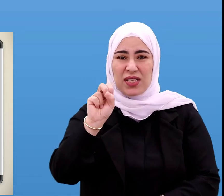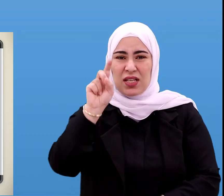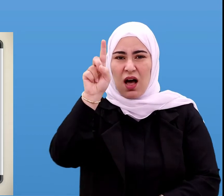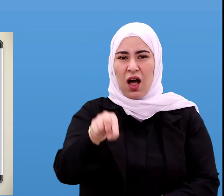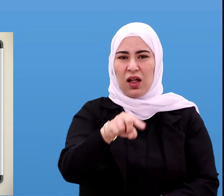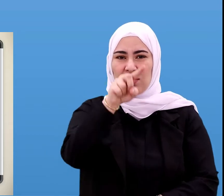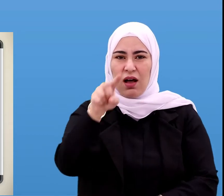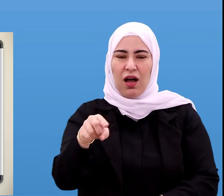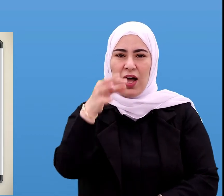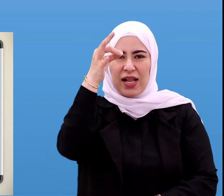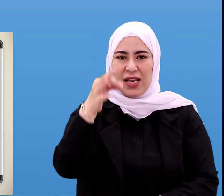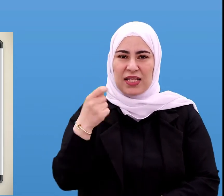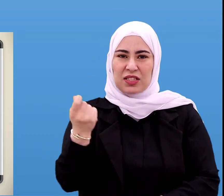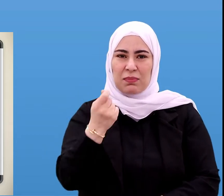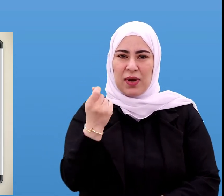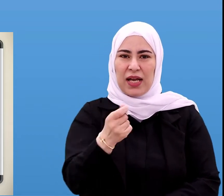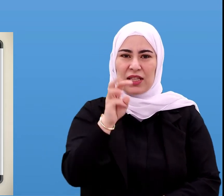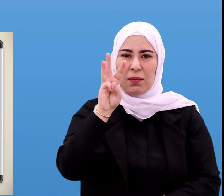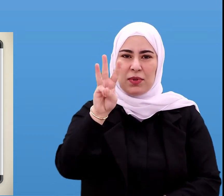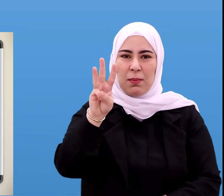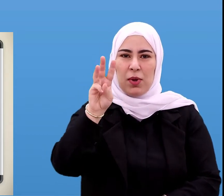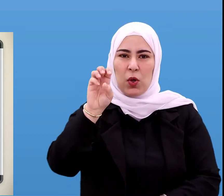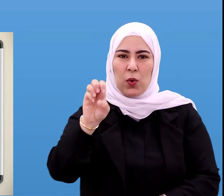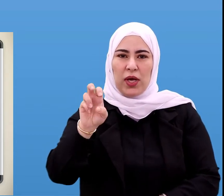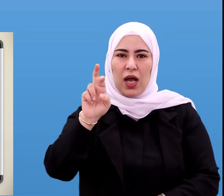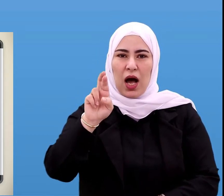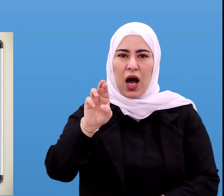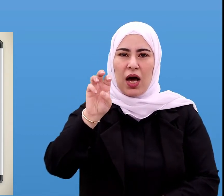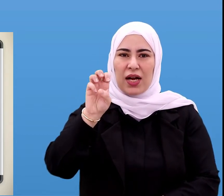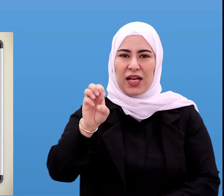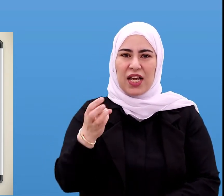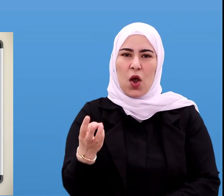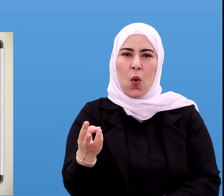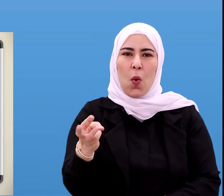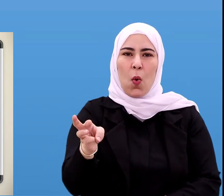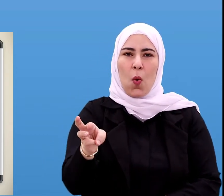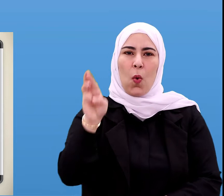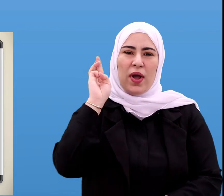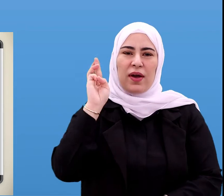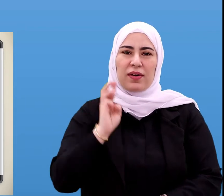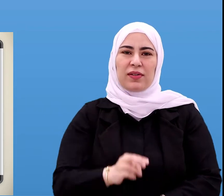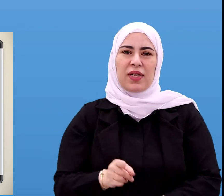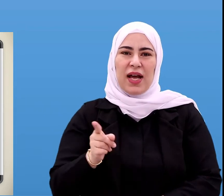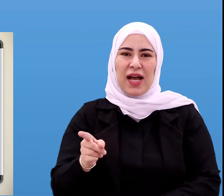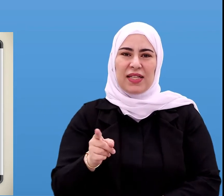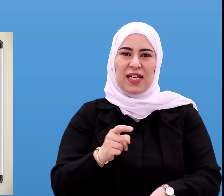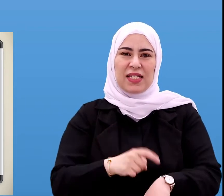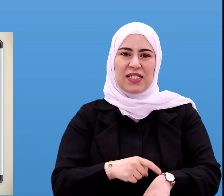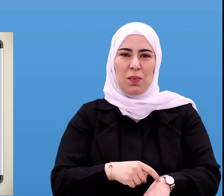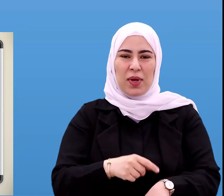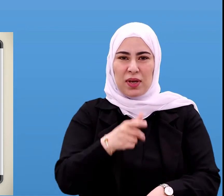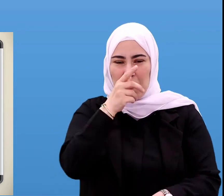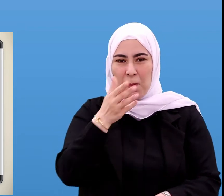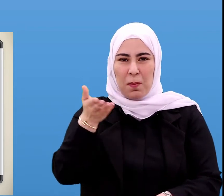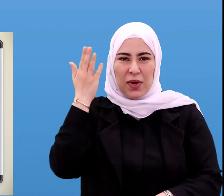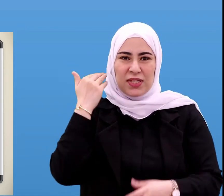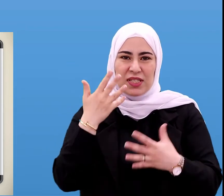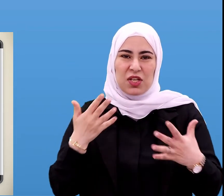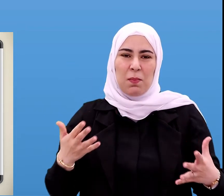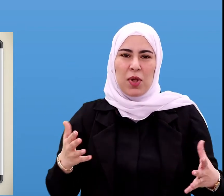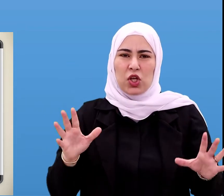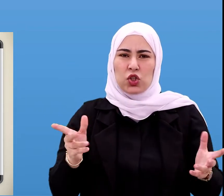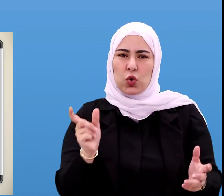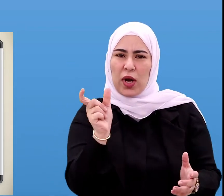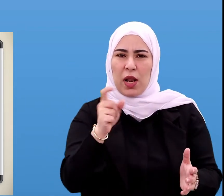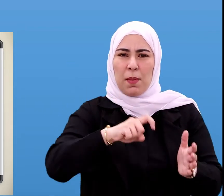this verb to be in the past tells me that this sentence is in the past simple. Now you tell me, where is the keyword?